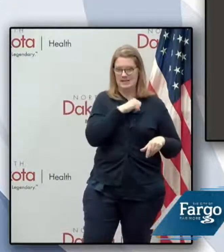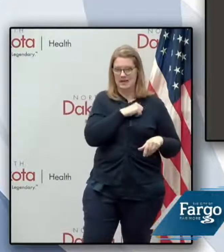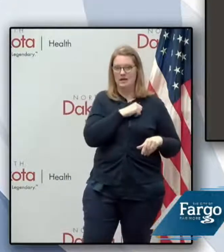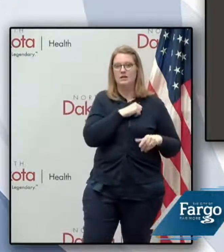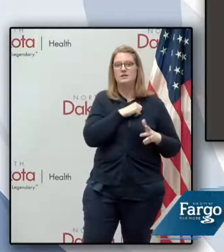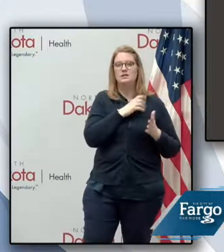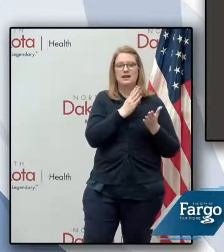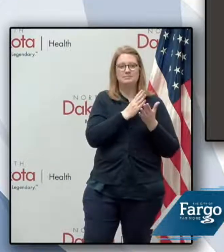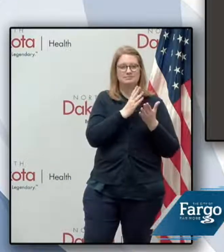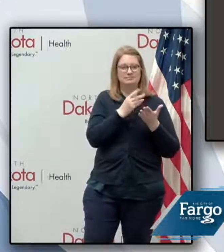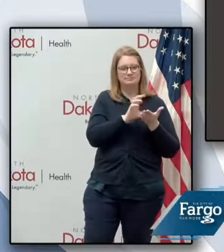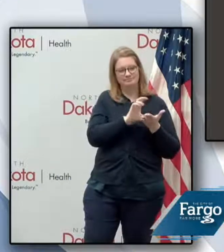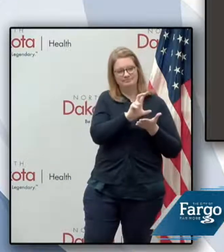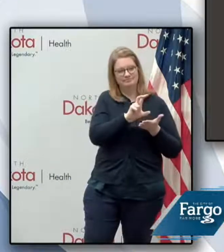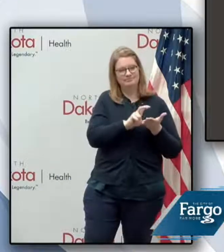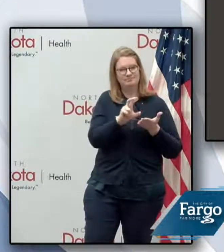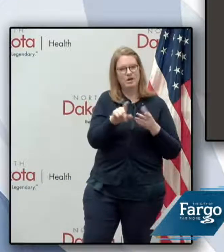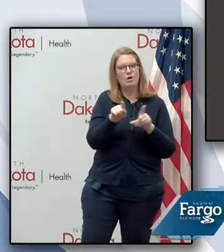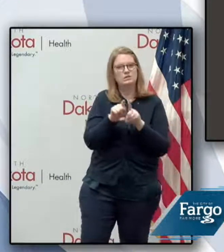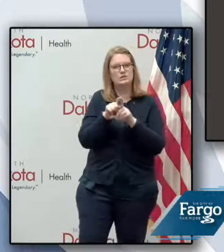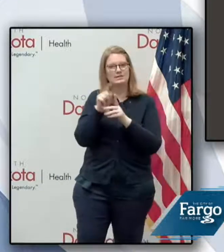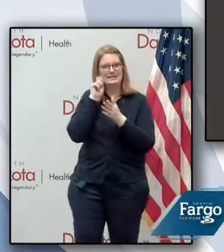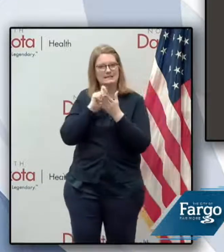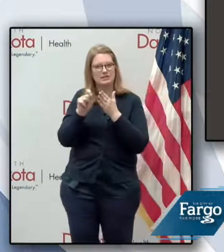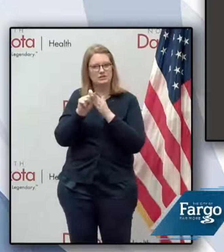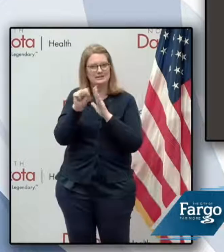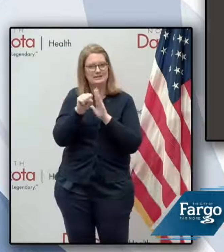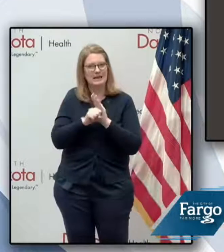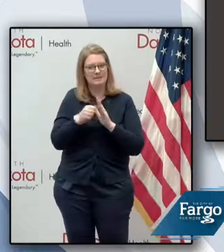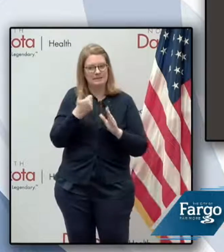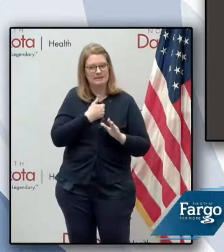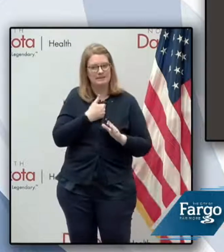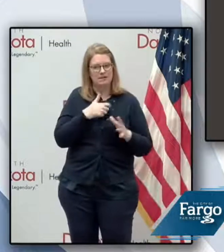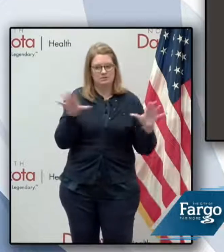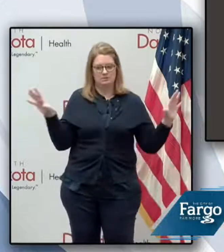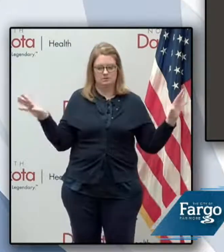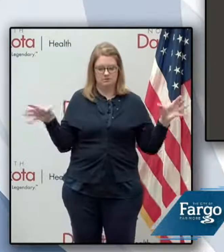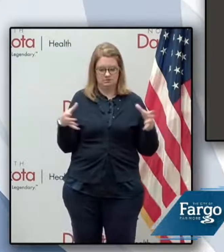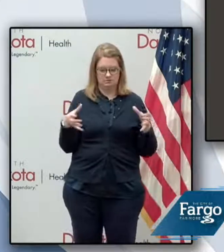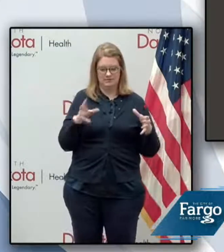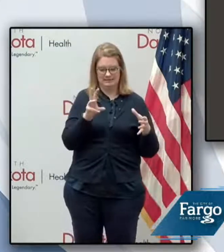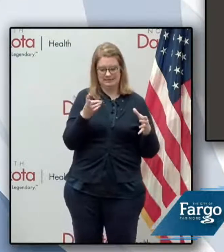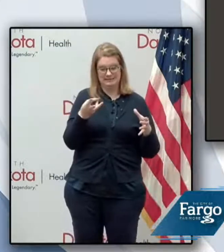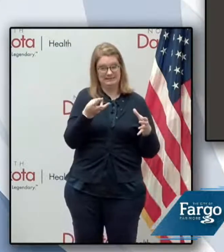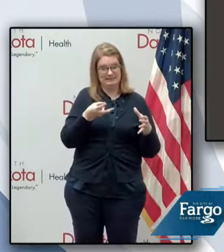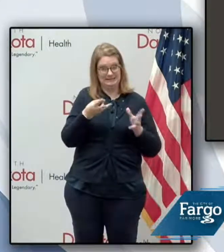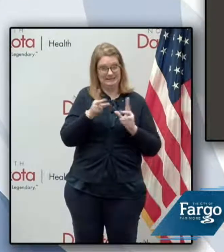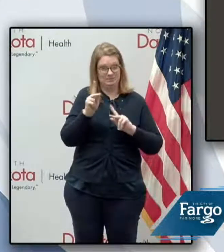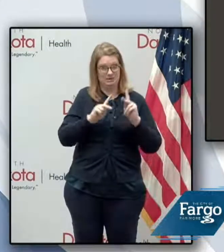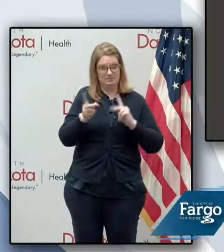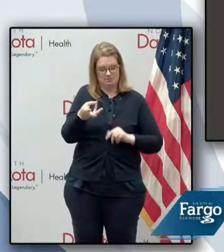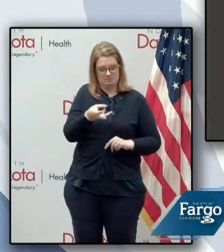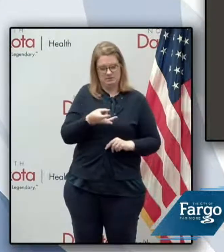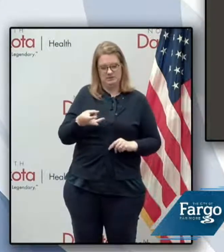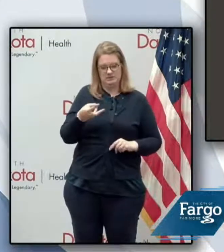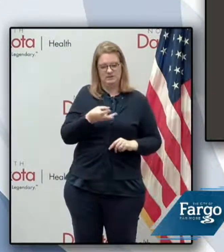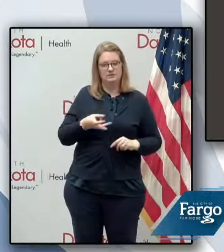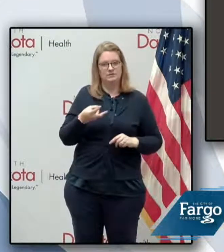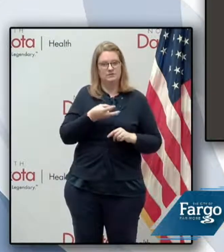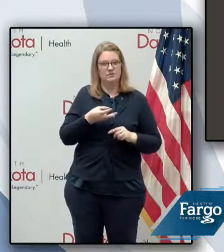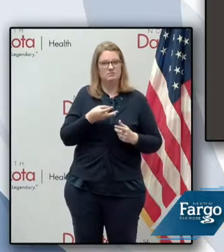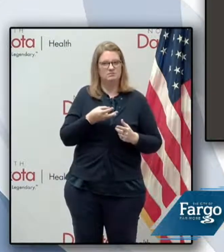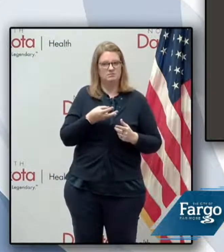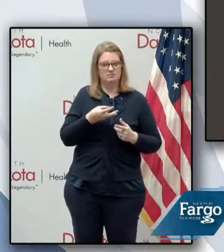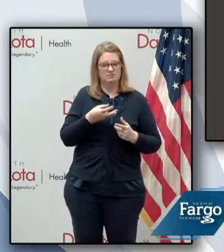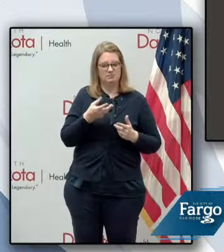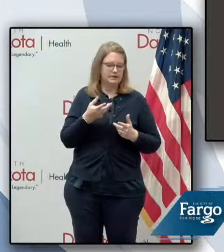Appropriations, along with the Secretary of State and myself. That group of six advanced these recommendations, which will be reviewed next